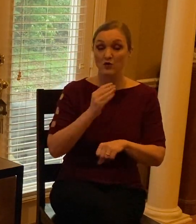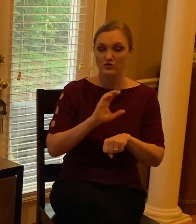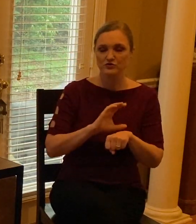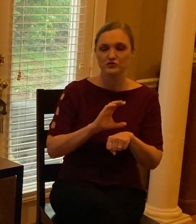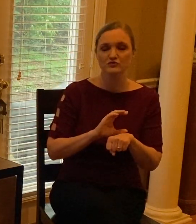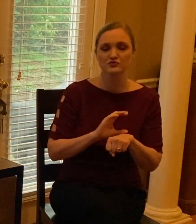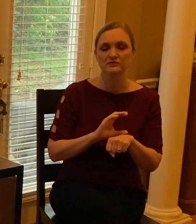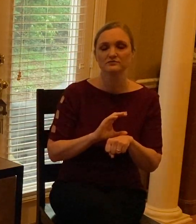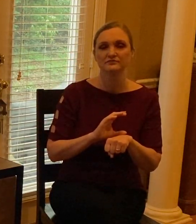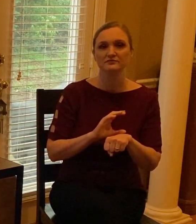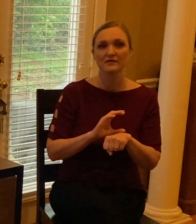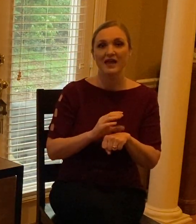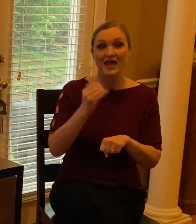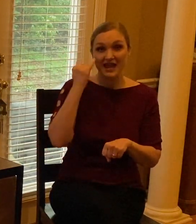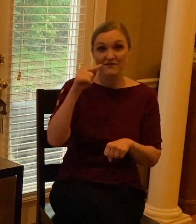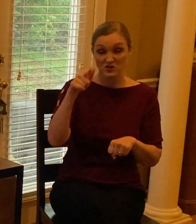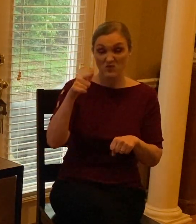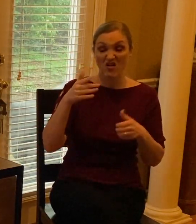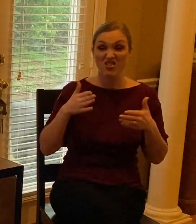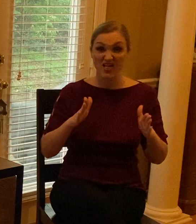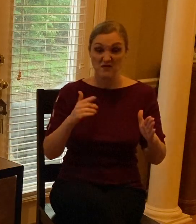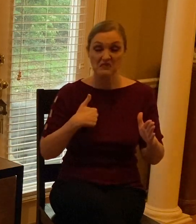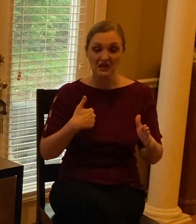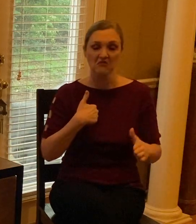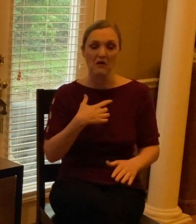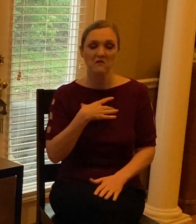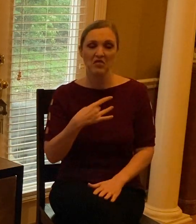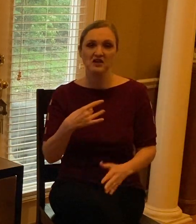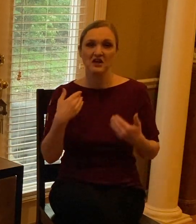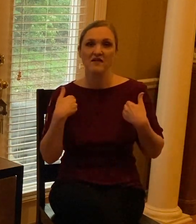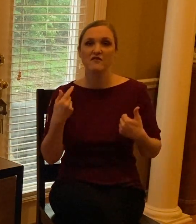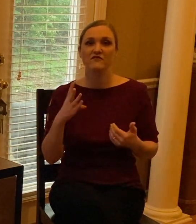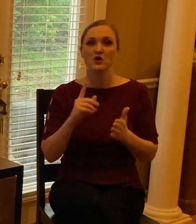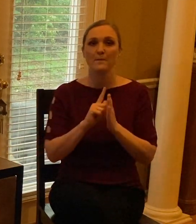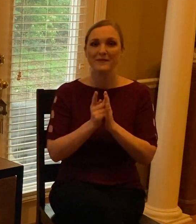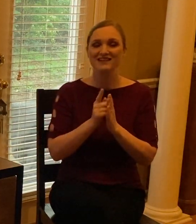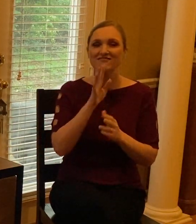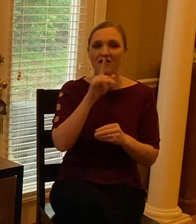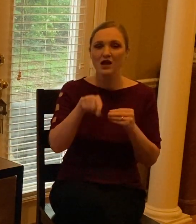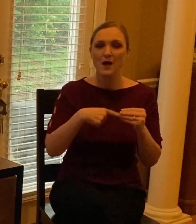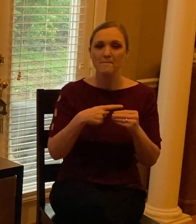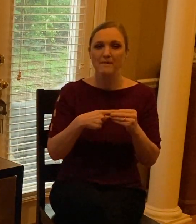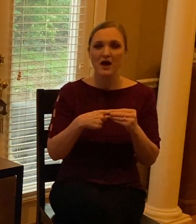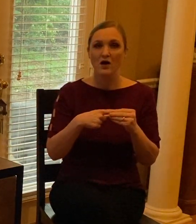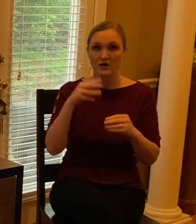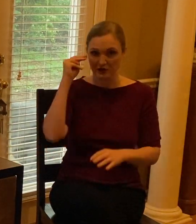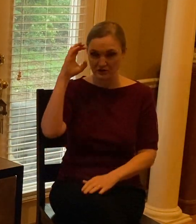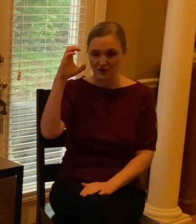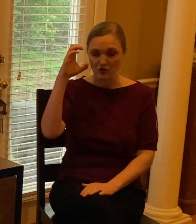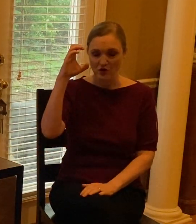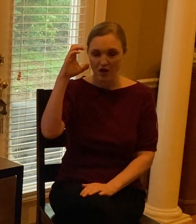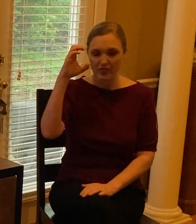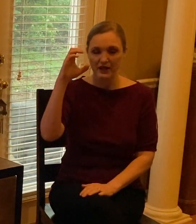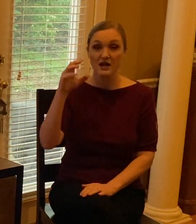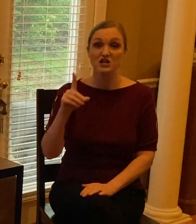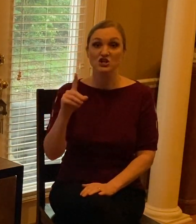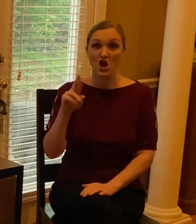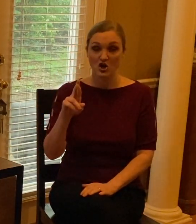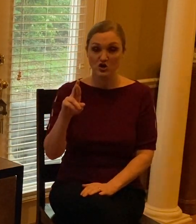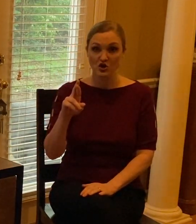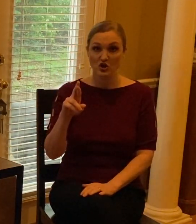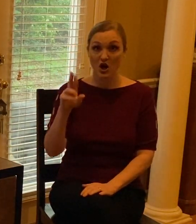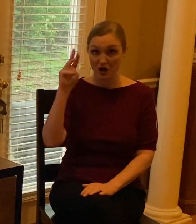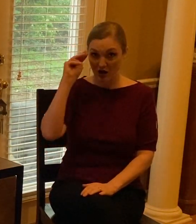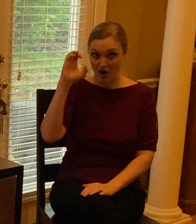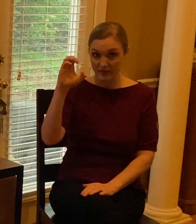congregation. And if you will indulge me, I would like to spend a few minutes talking about Dr. Conley. Dr. Marlon